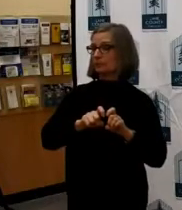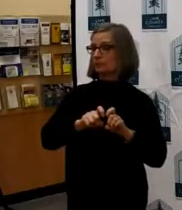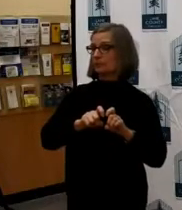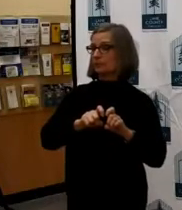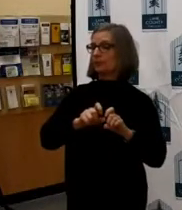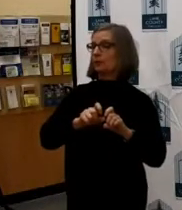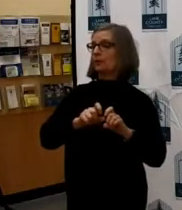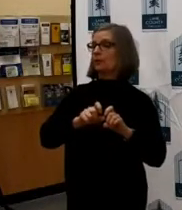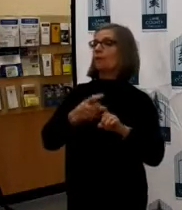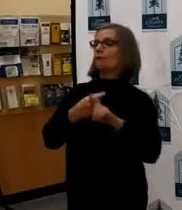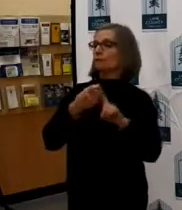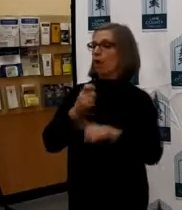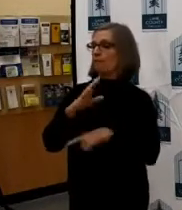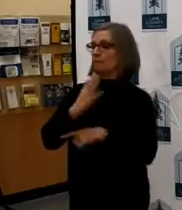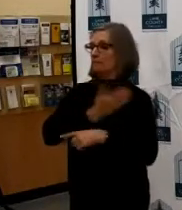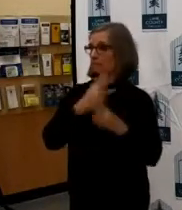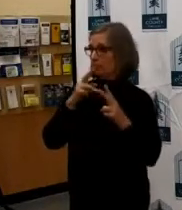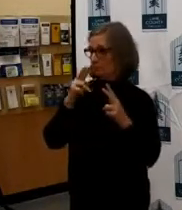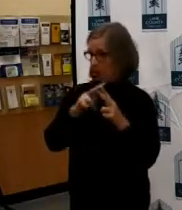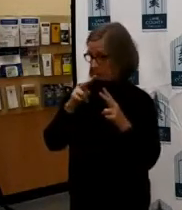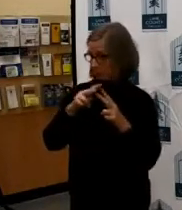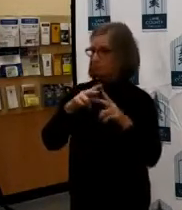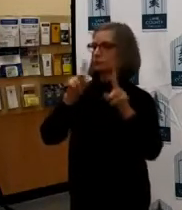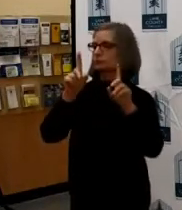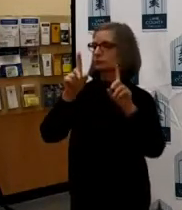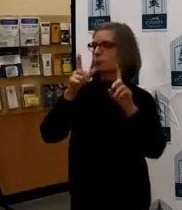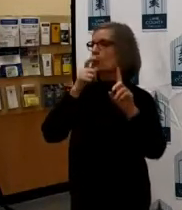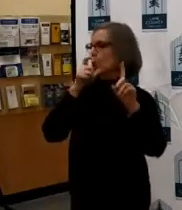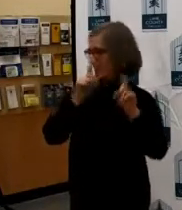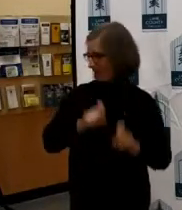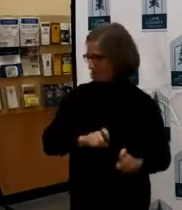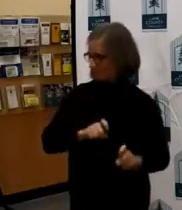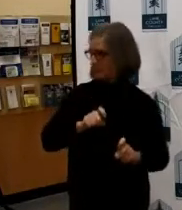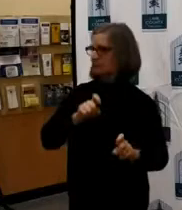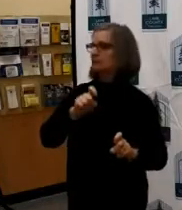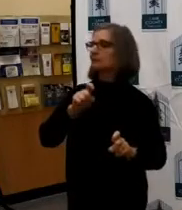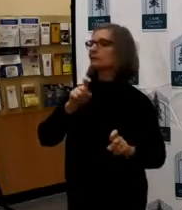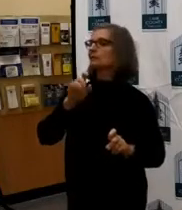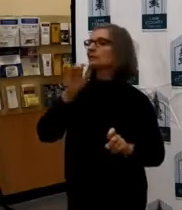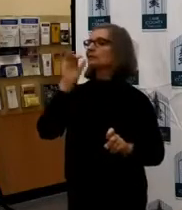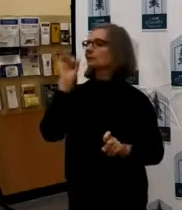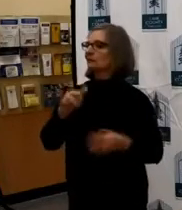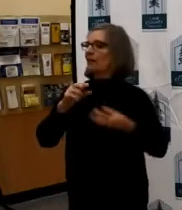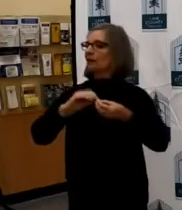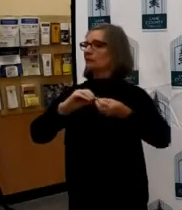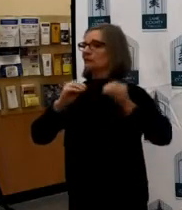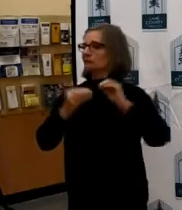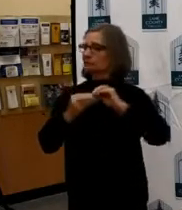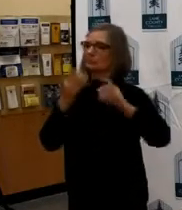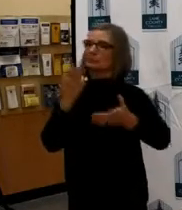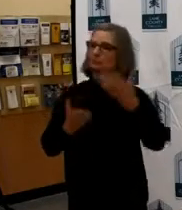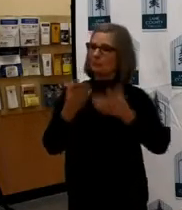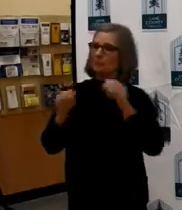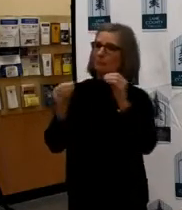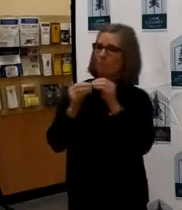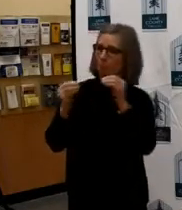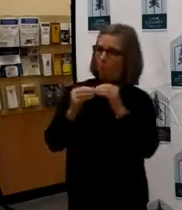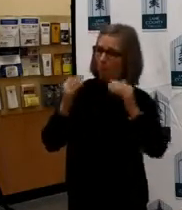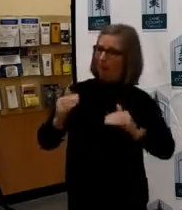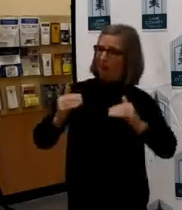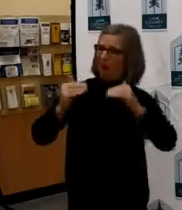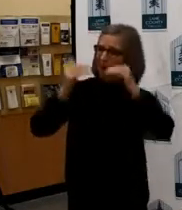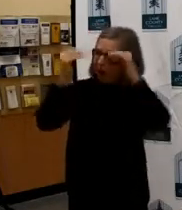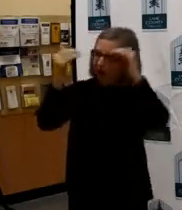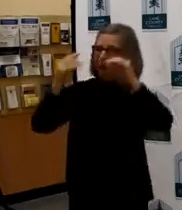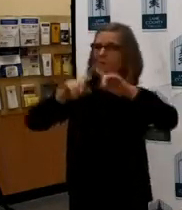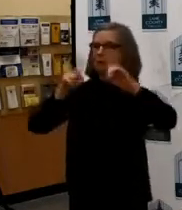testing. That number, again, is likely far higher. And we are getting these numbers retroactively, so they're coming in.